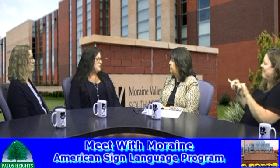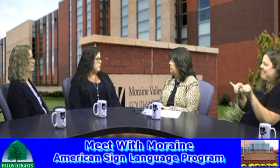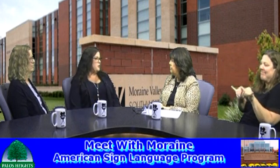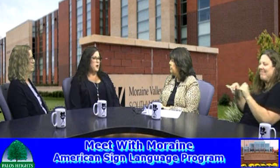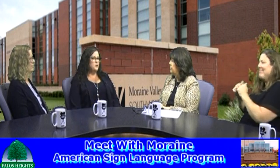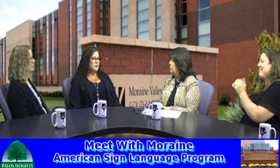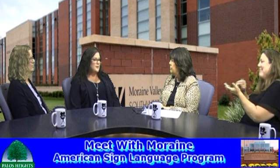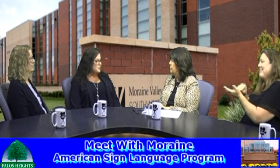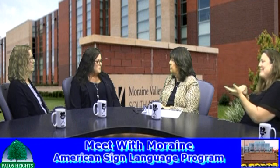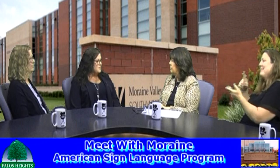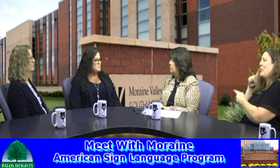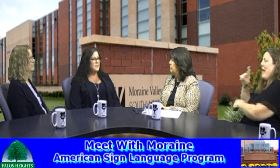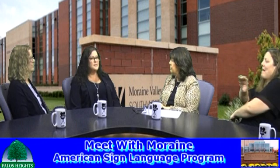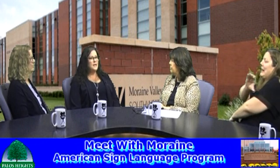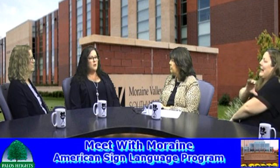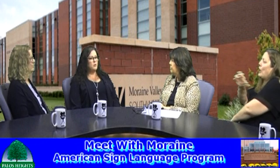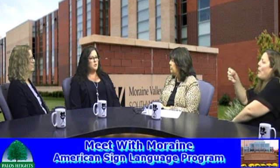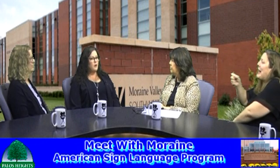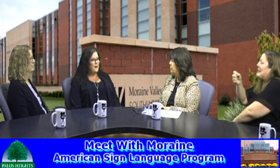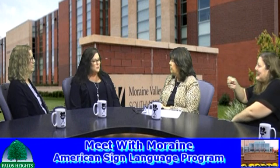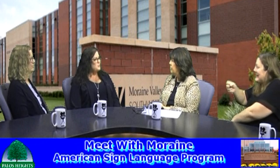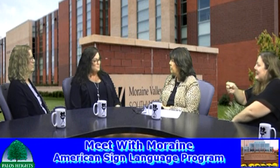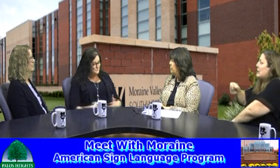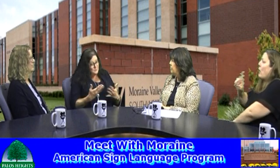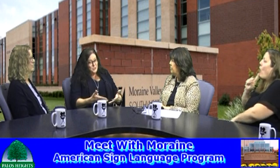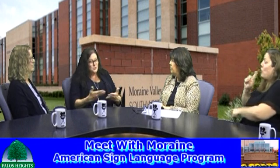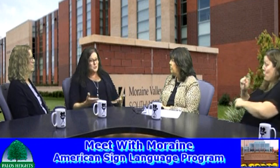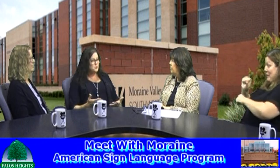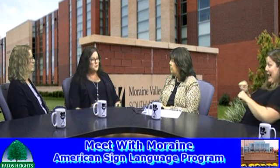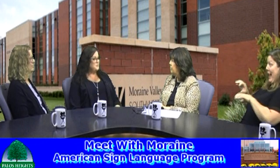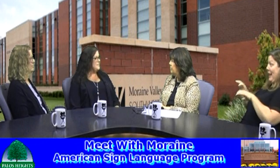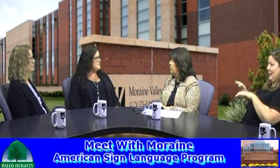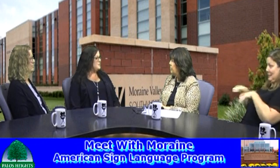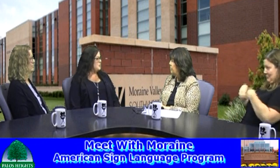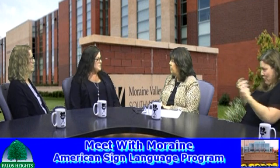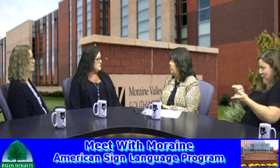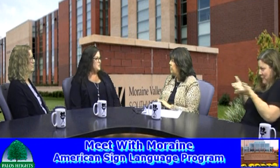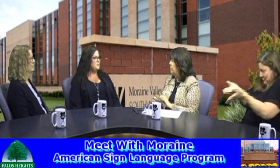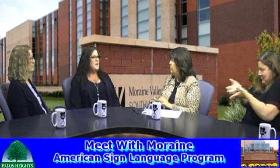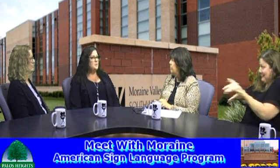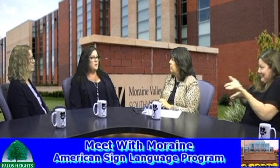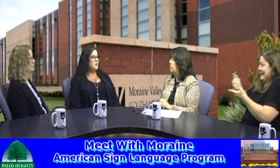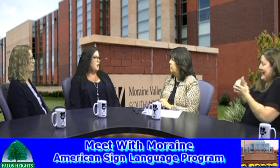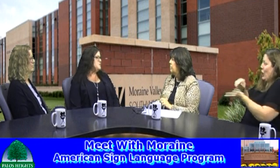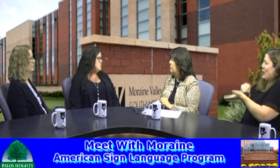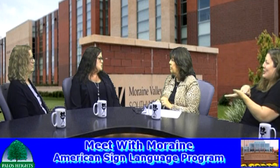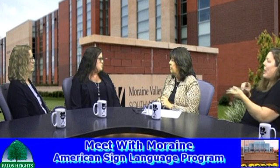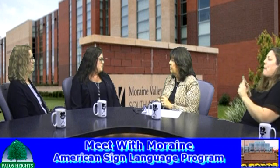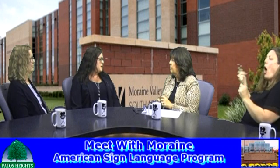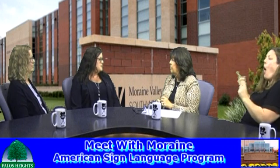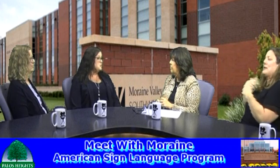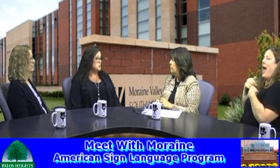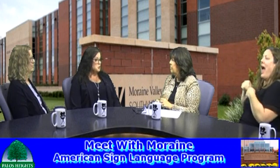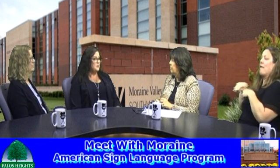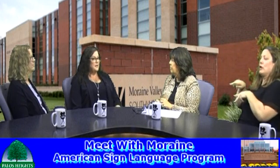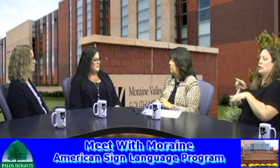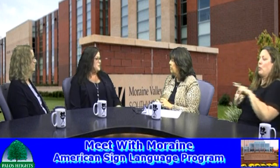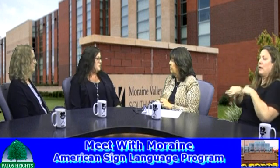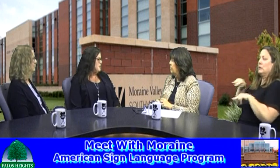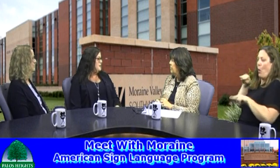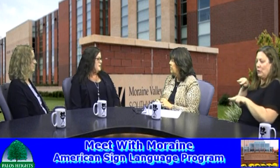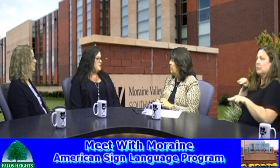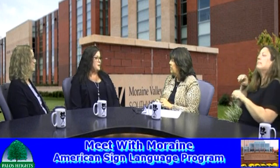to nursing, where you're on your clinical placement, where you're able to do things in the nursing field, but you're always being supervised to ensure